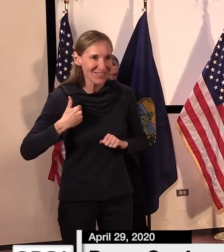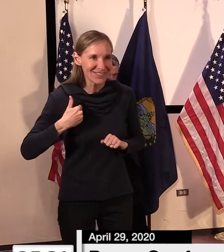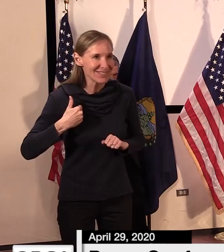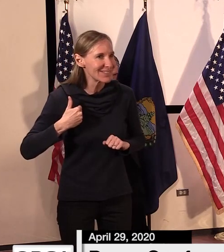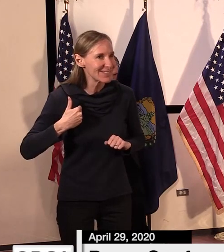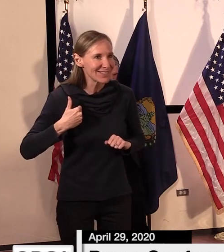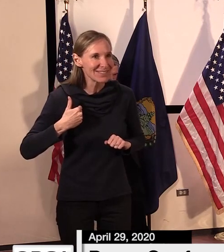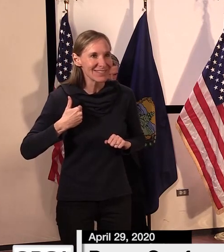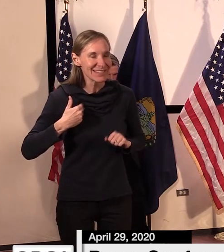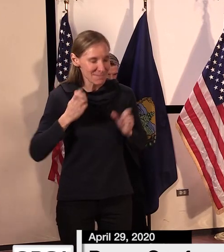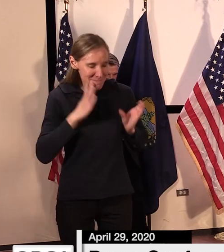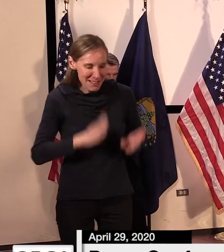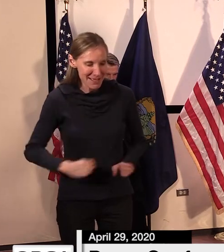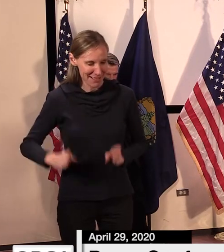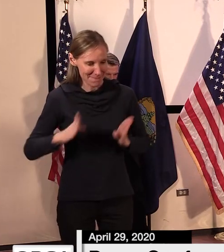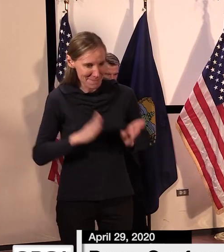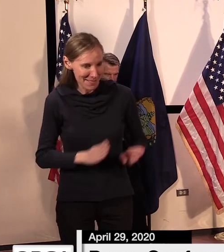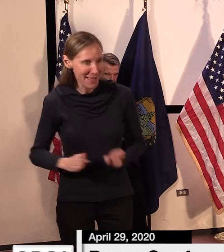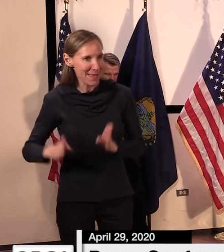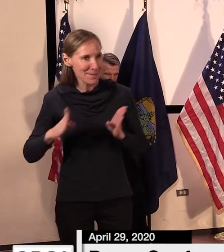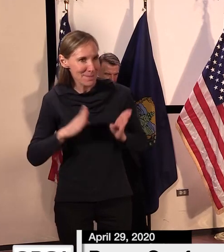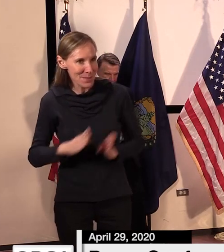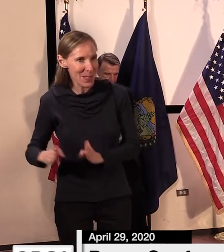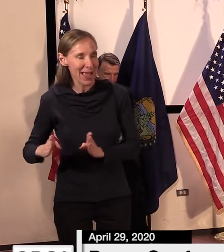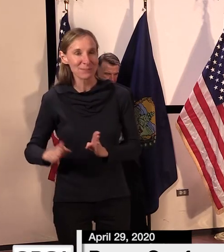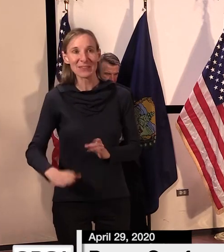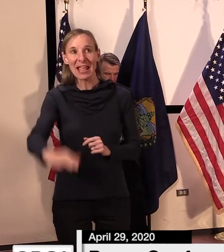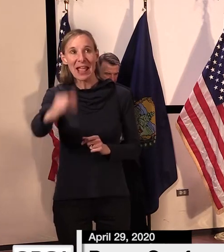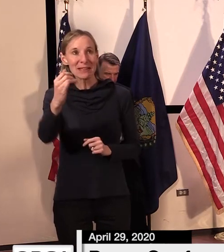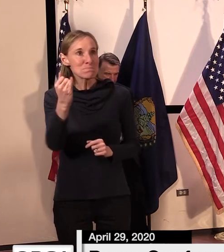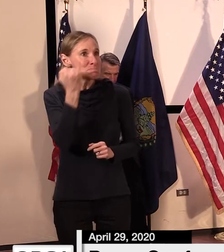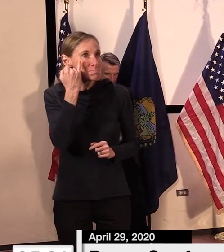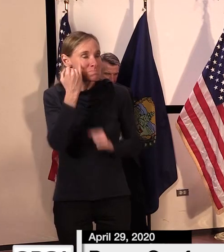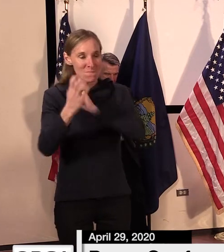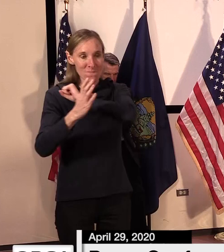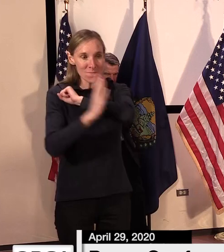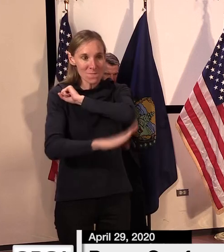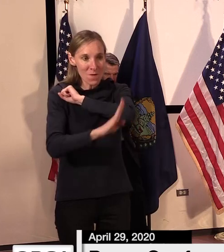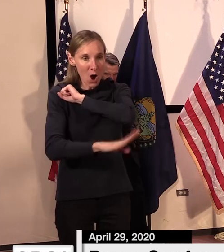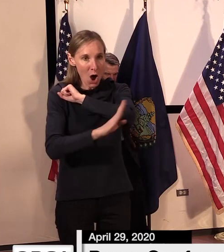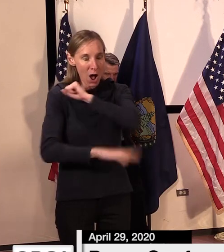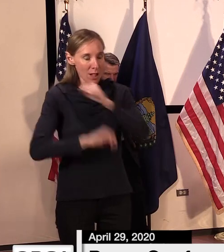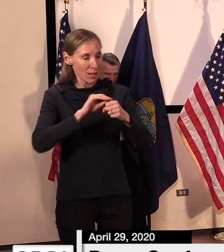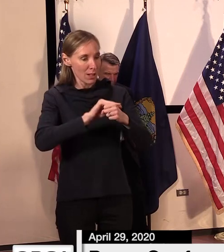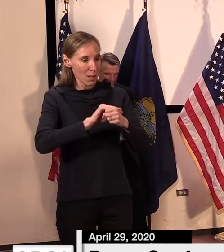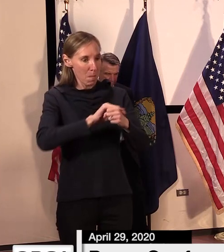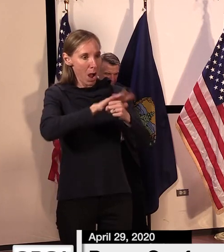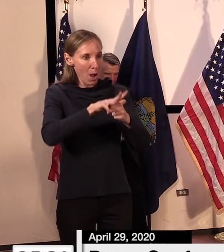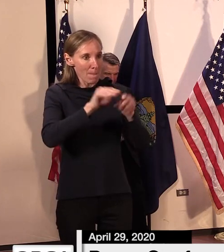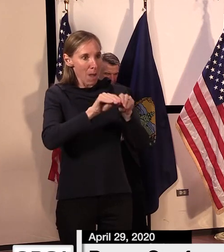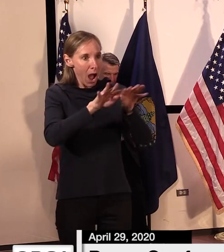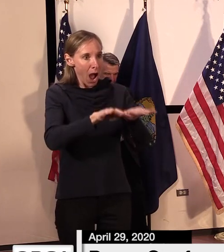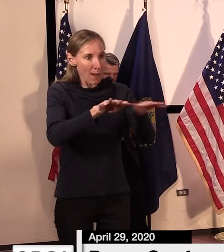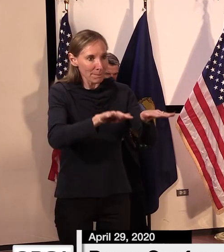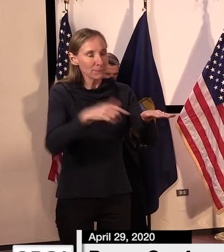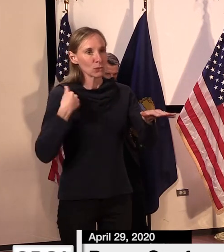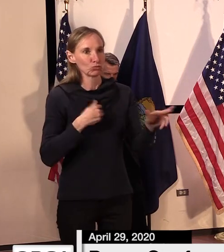We will be able to enter a period of resurgence if that's what we're destined for, and I'm not making that a